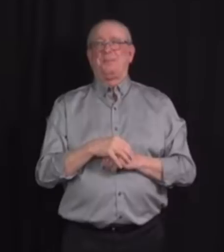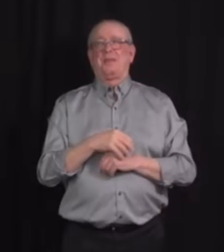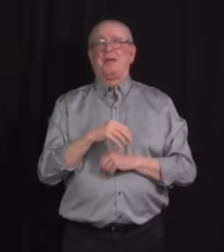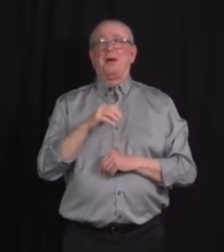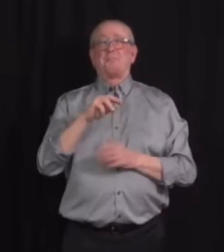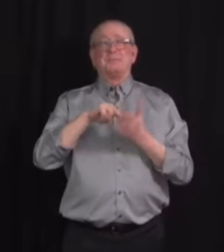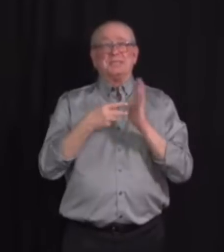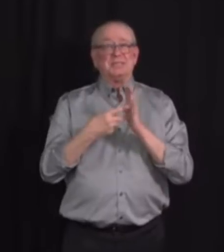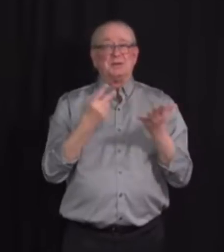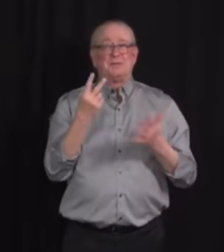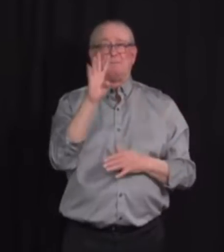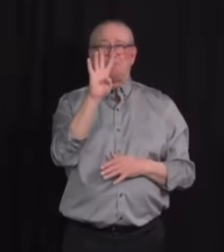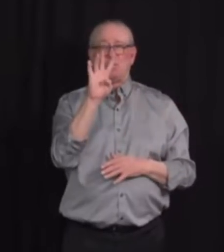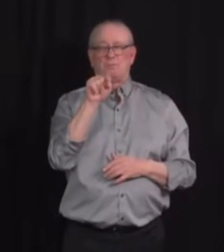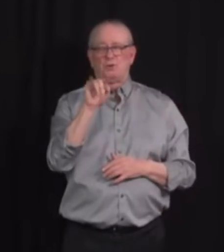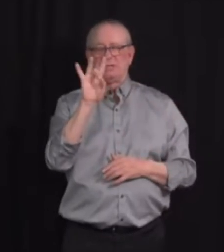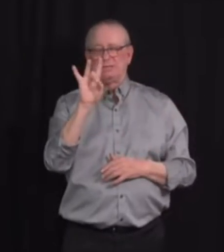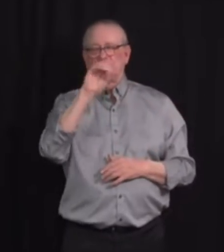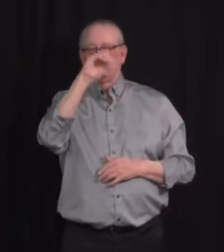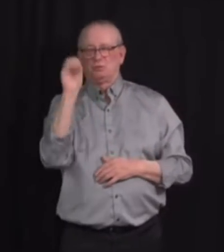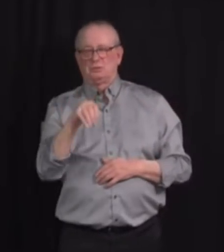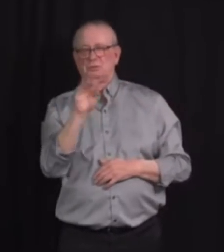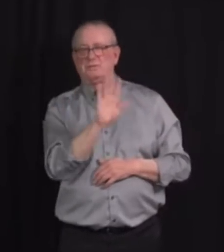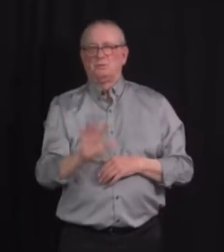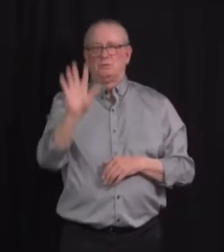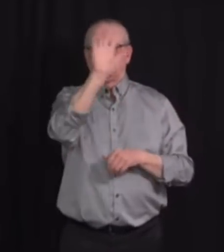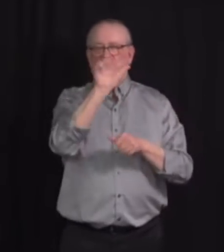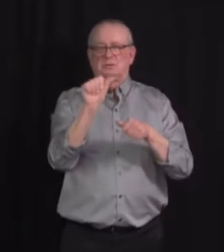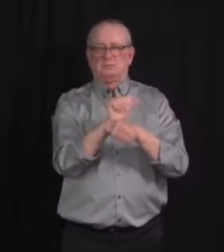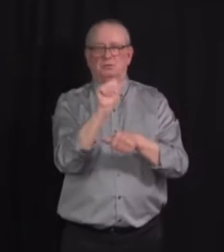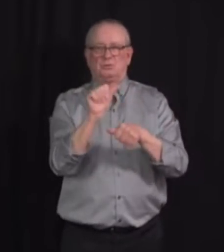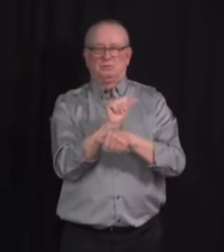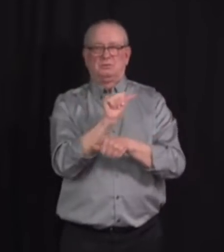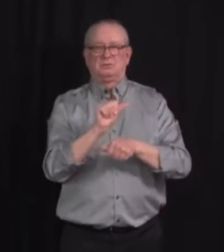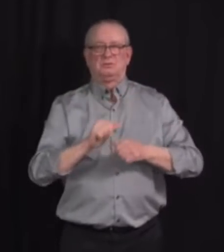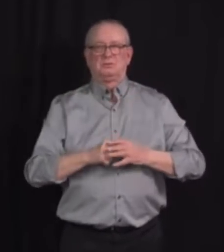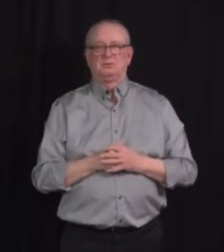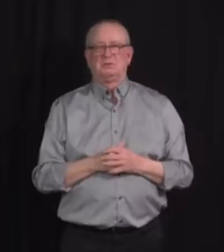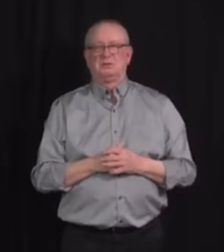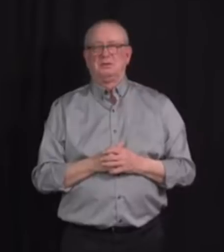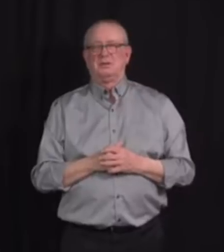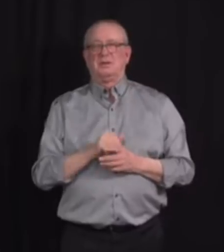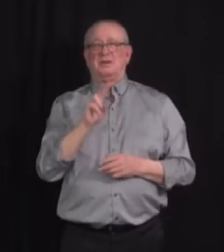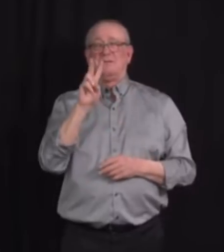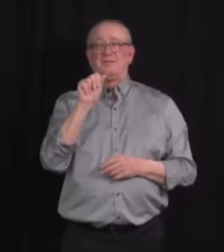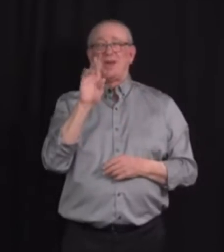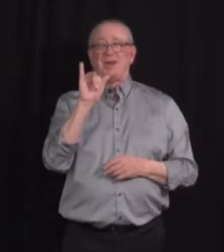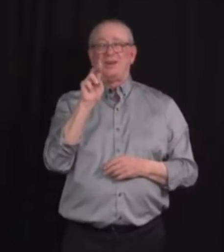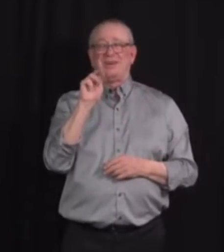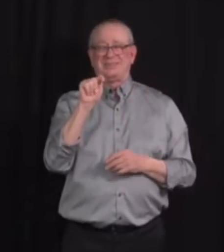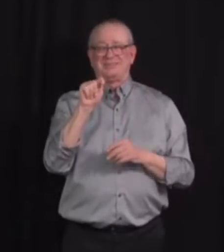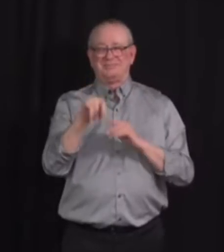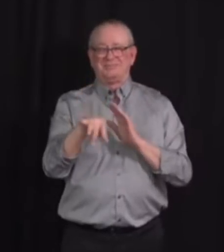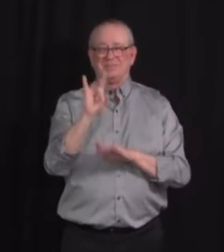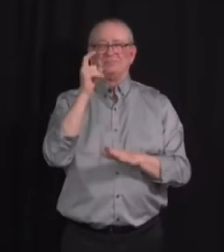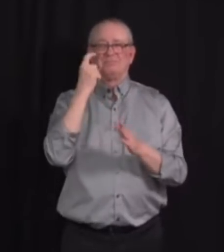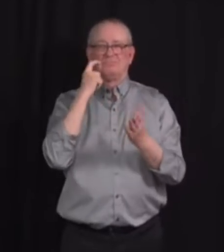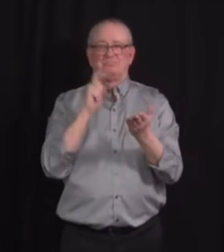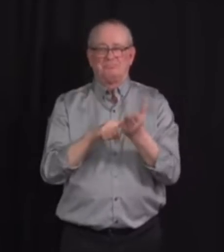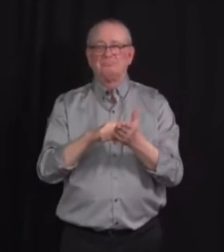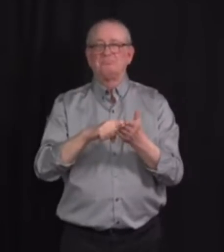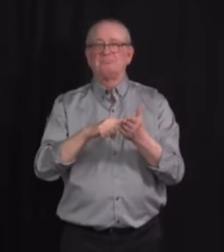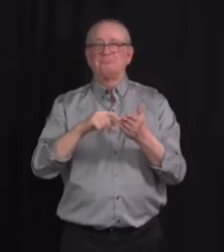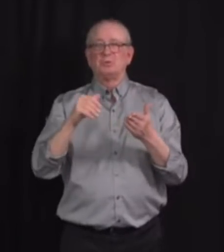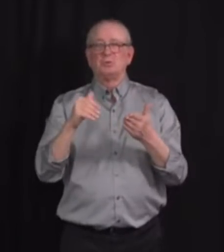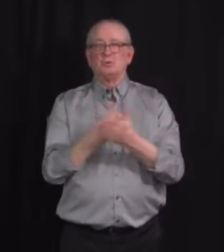4.8%. We have identified 91 new cases of the variant of concern, which represent about 12% of our